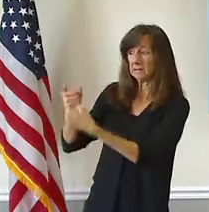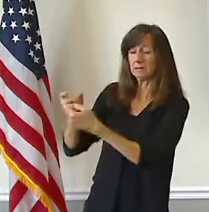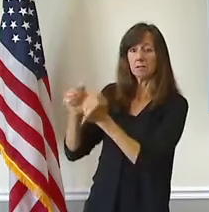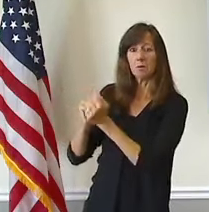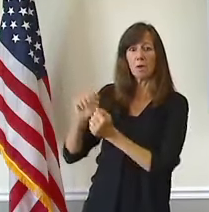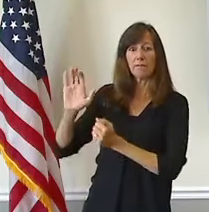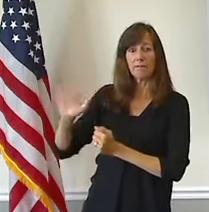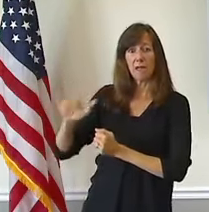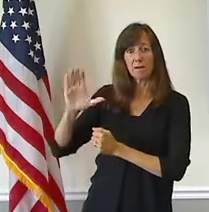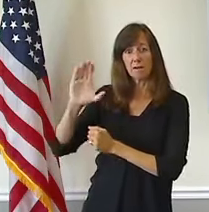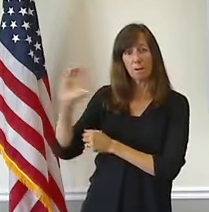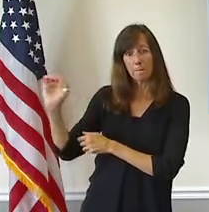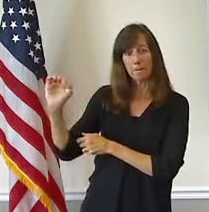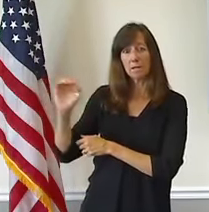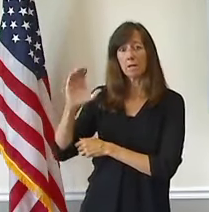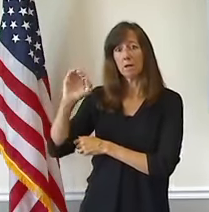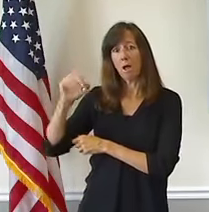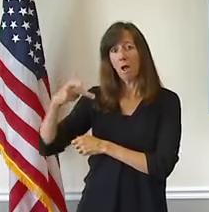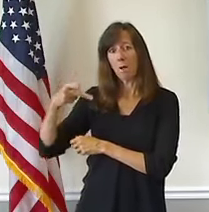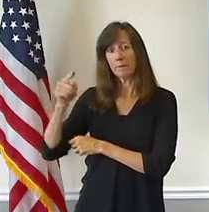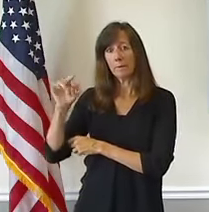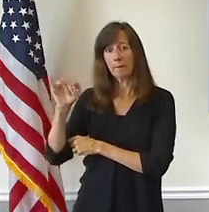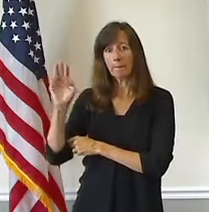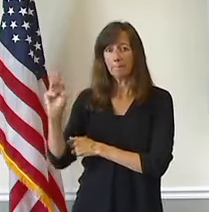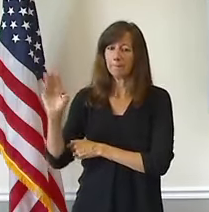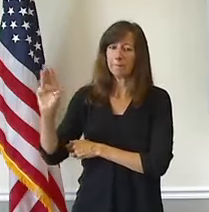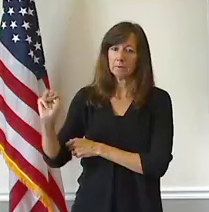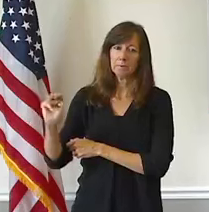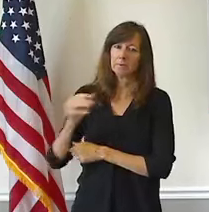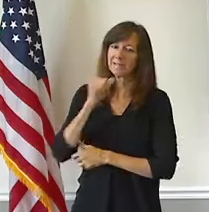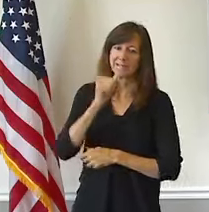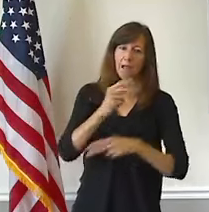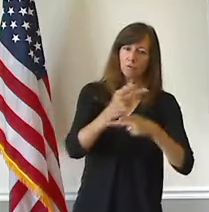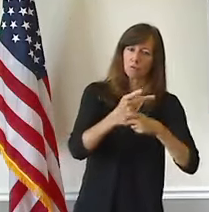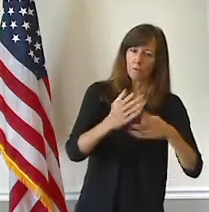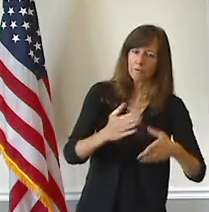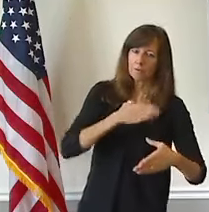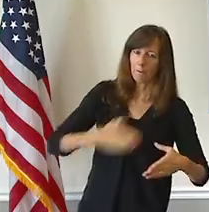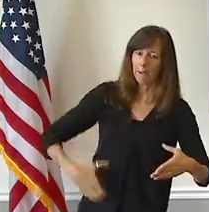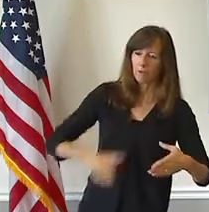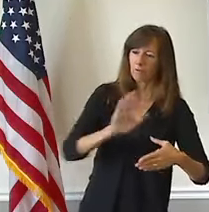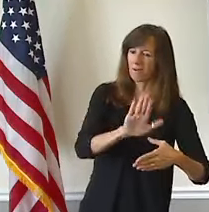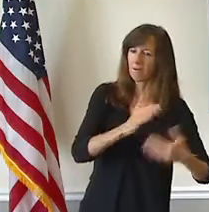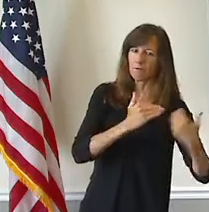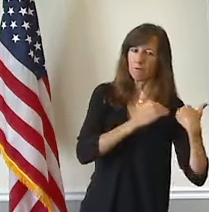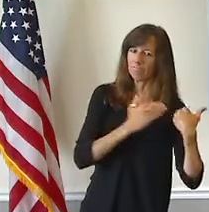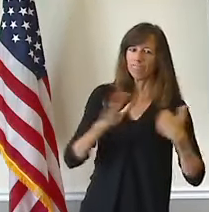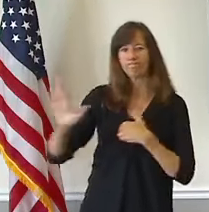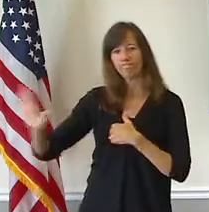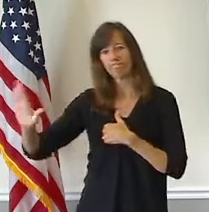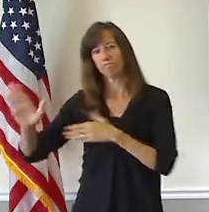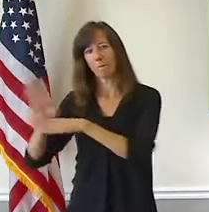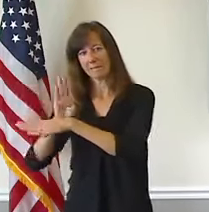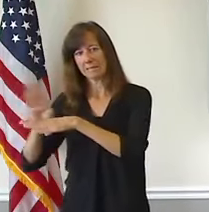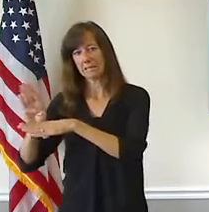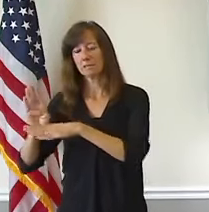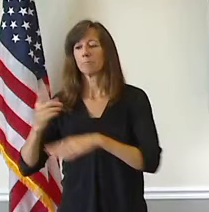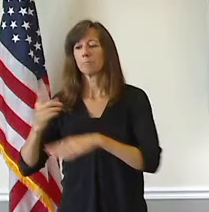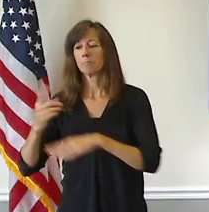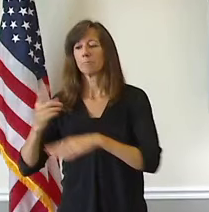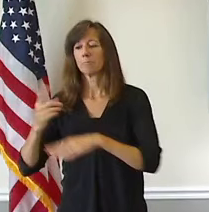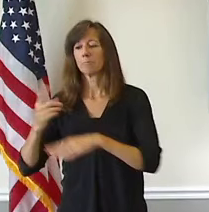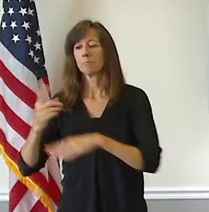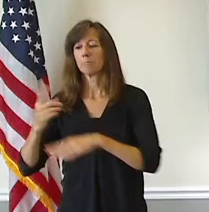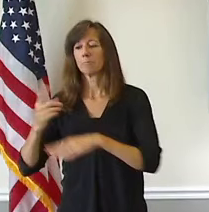to, thanks to Senator Serino and the governor's office, we were able to convene a call with Optimum and supervisors